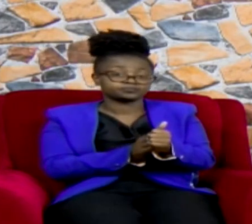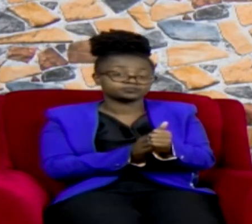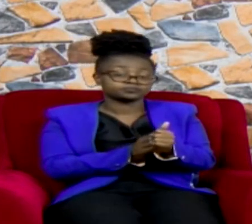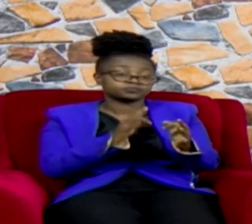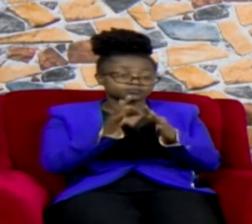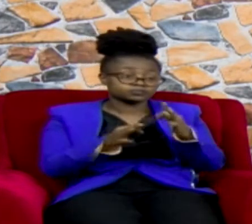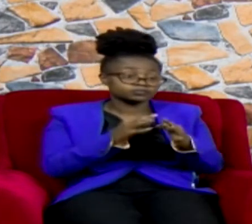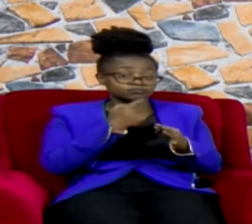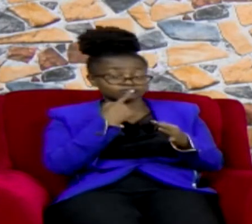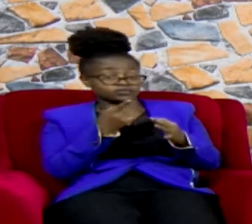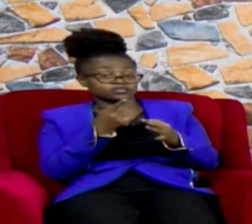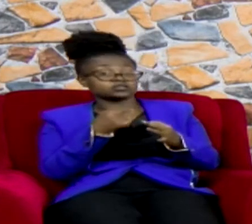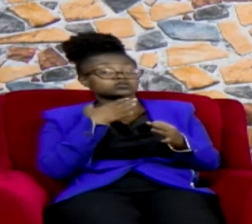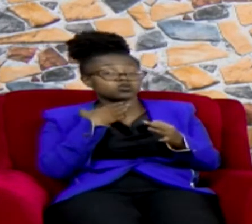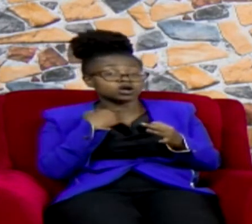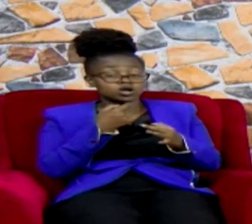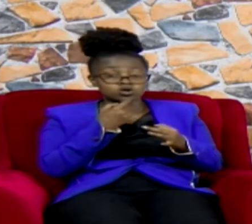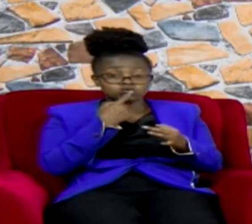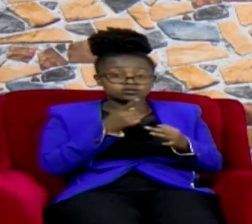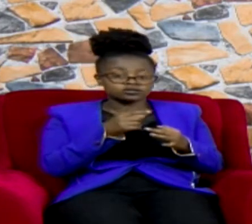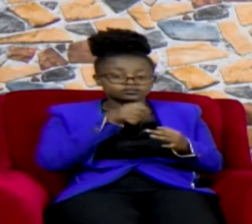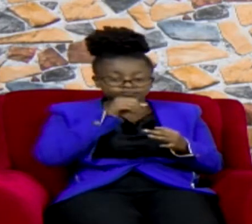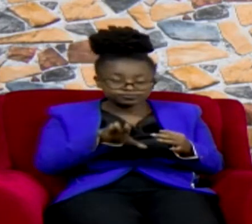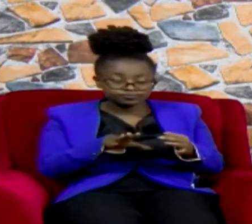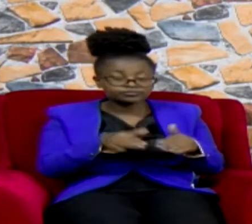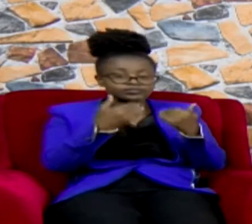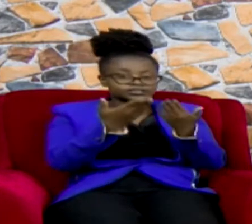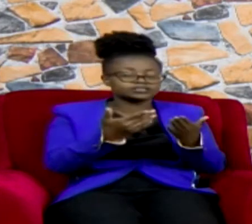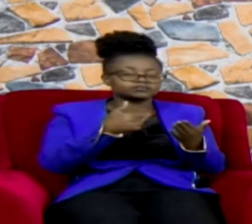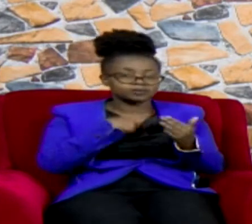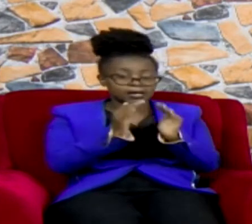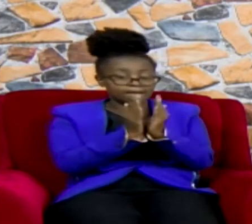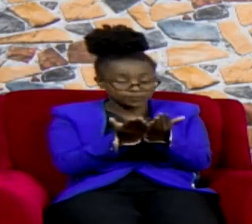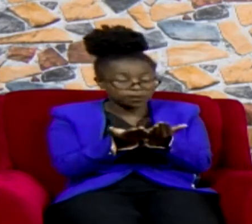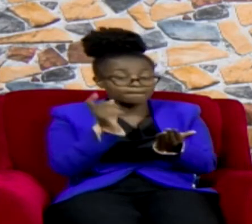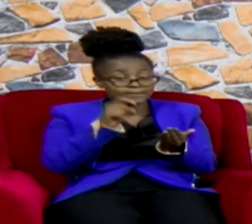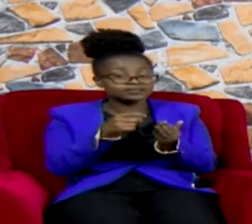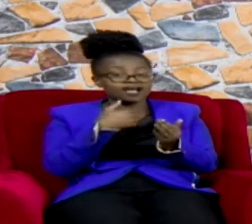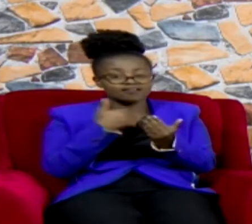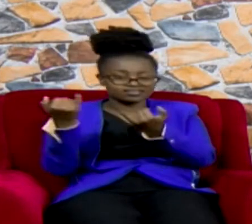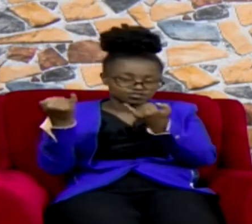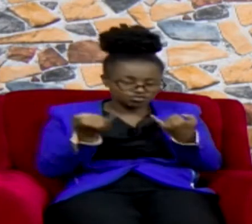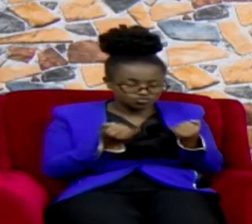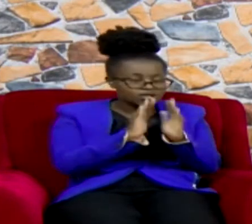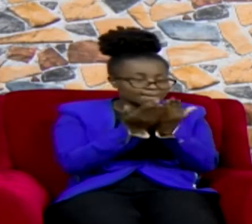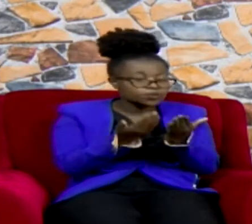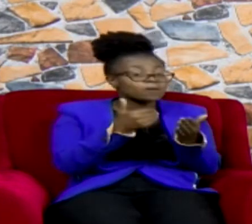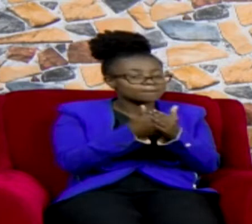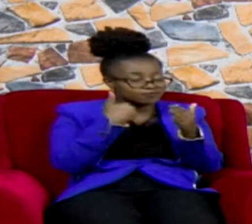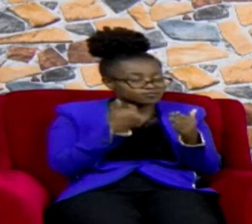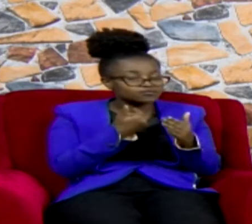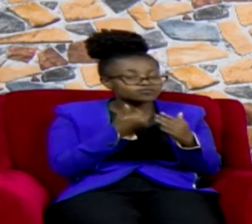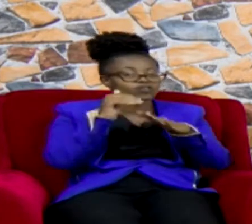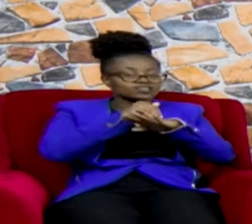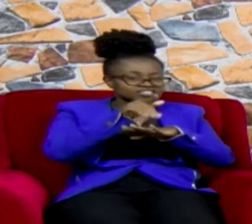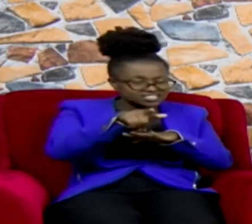So if I say I want to tell my son, give me a book, I must have introduced what a book is before